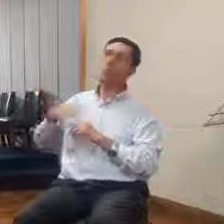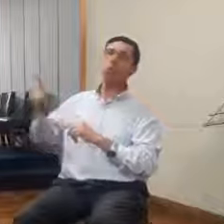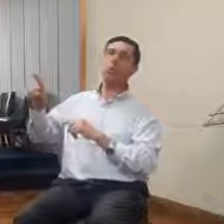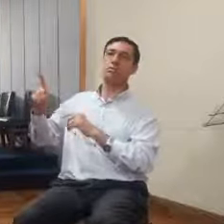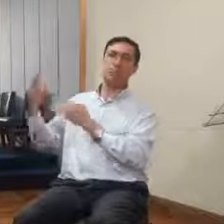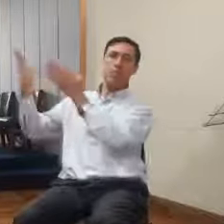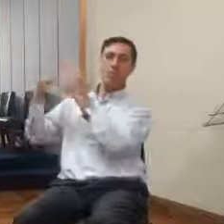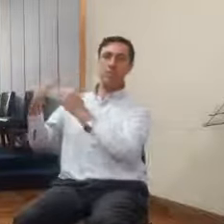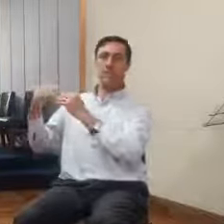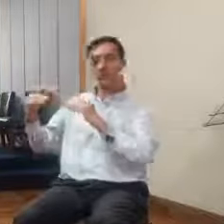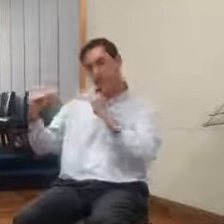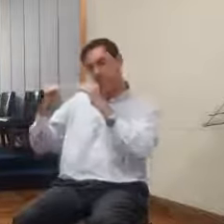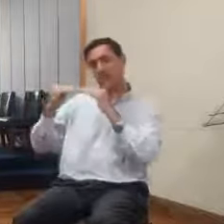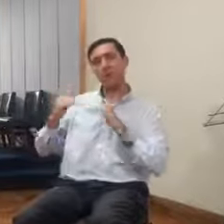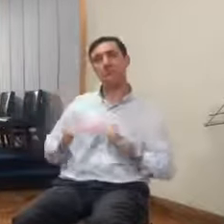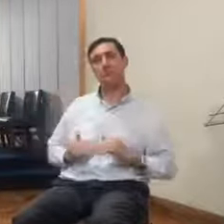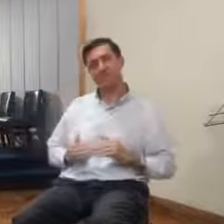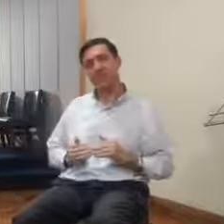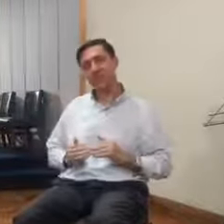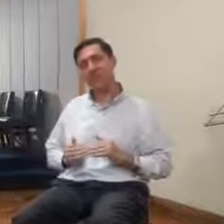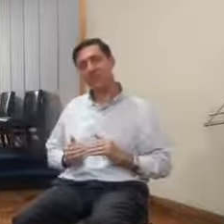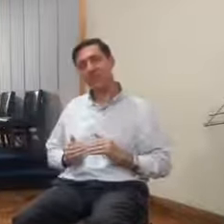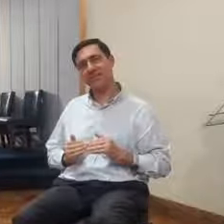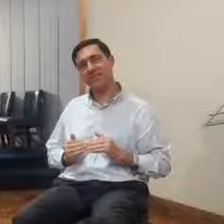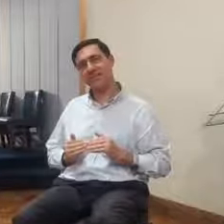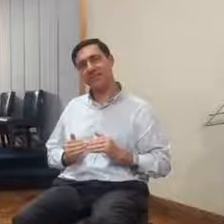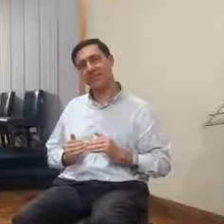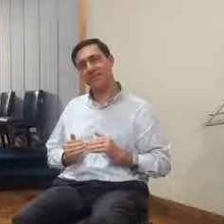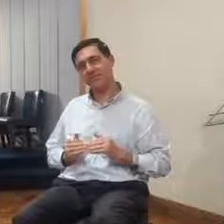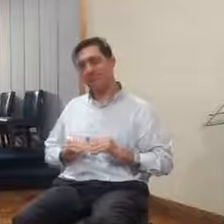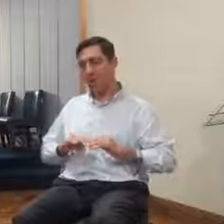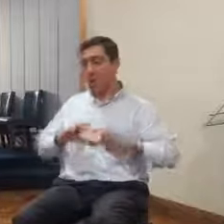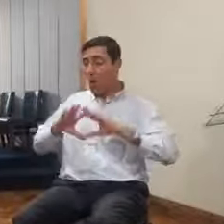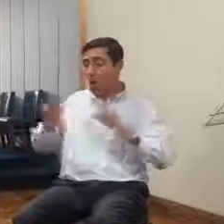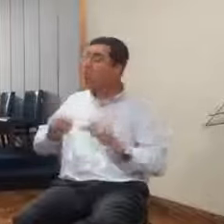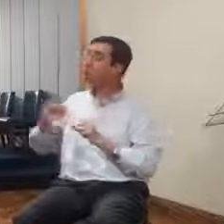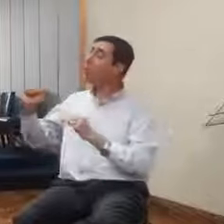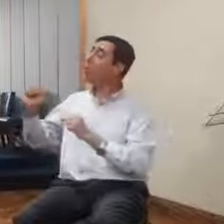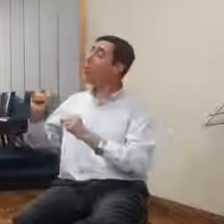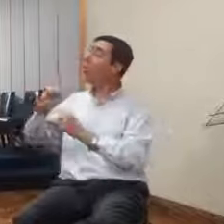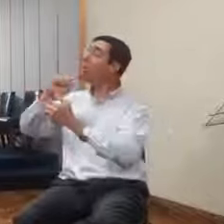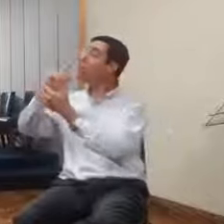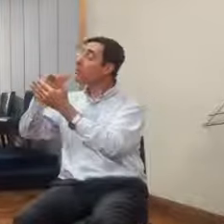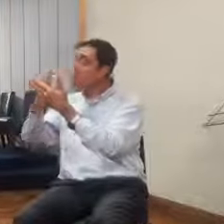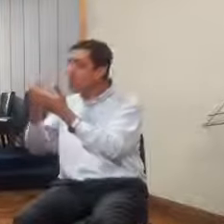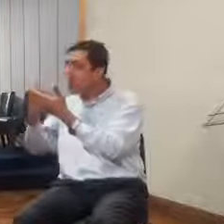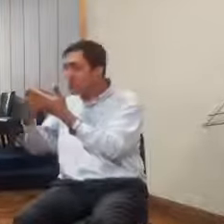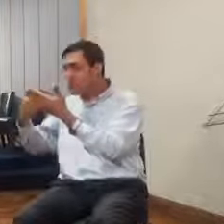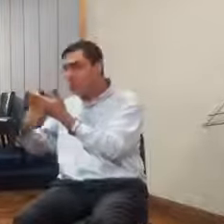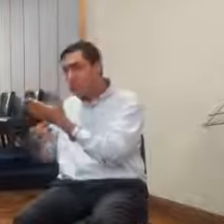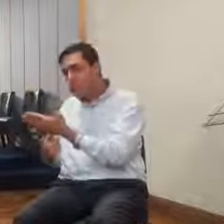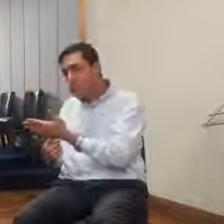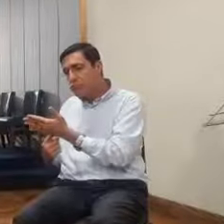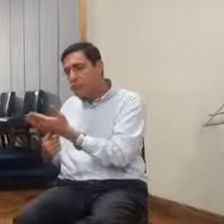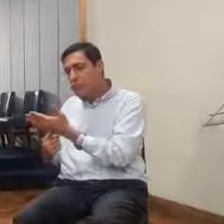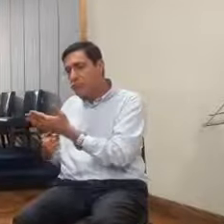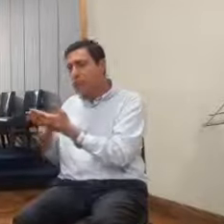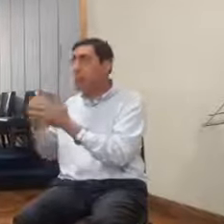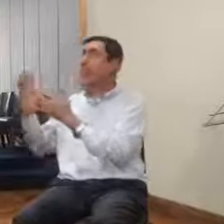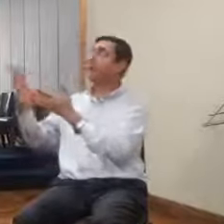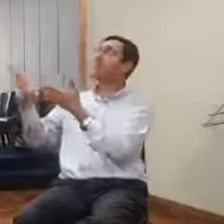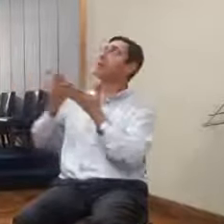Thee, and all the gracious promises we have of Thee, O Lord, let Thy mercy, Thy kindness be upon